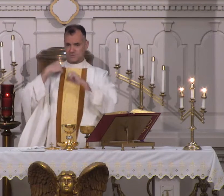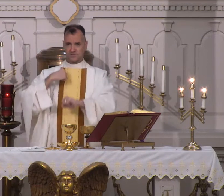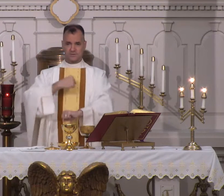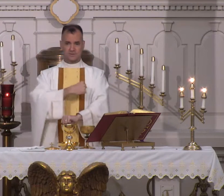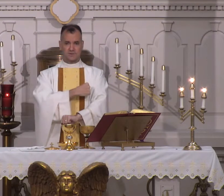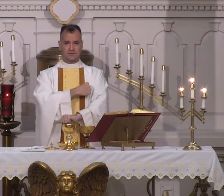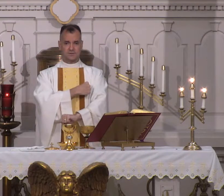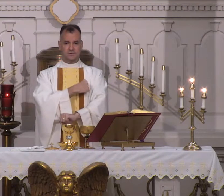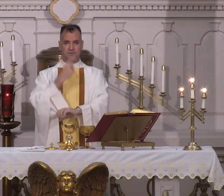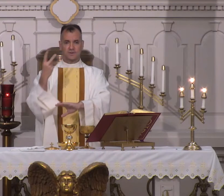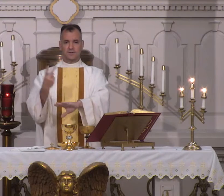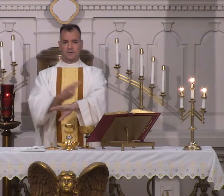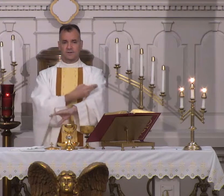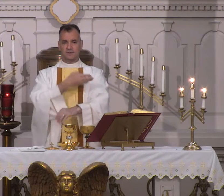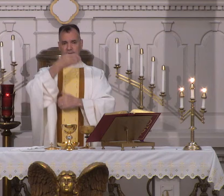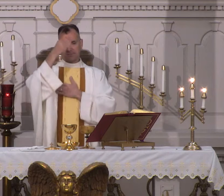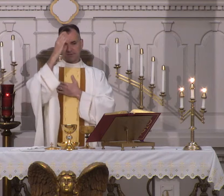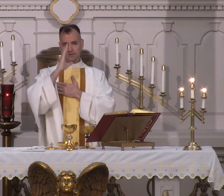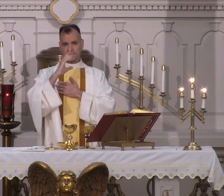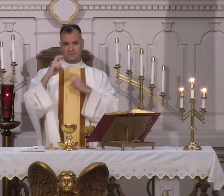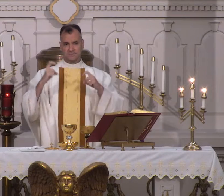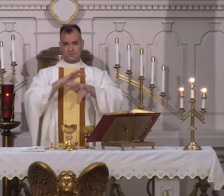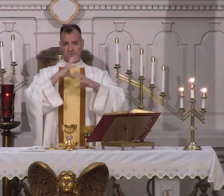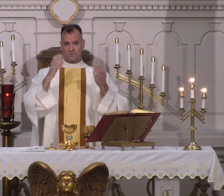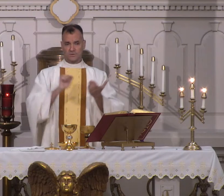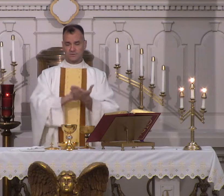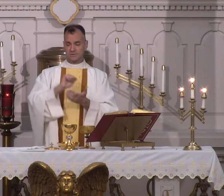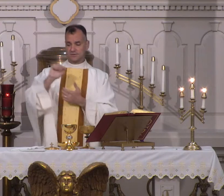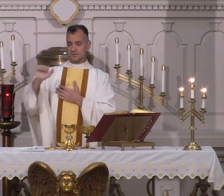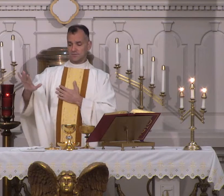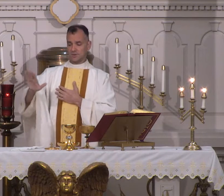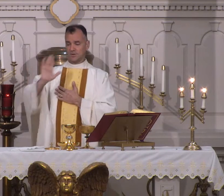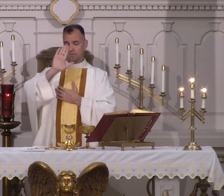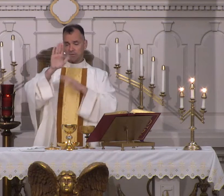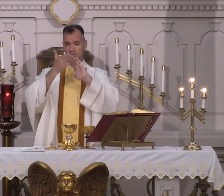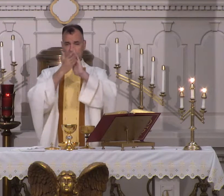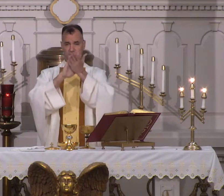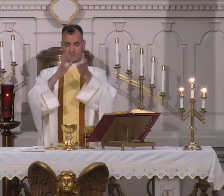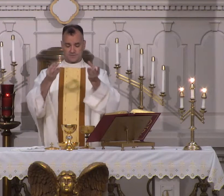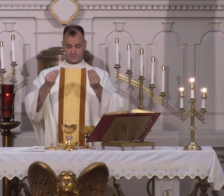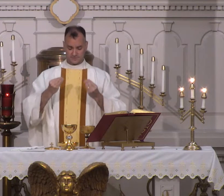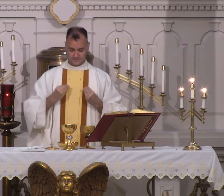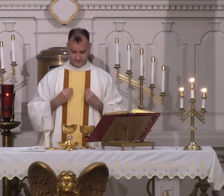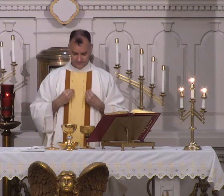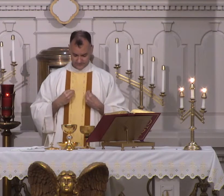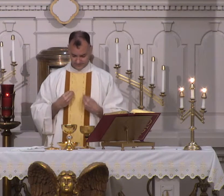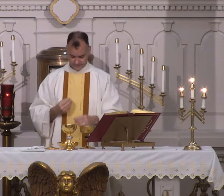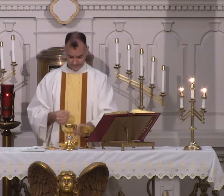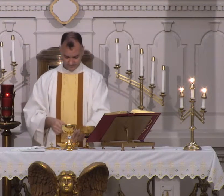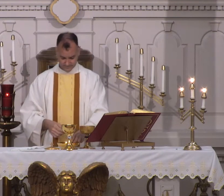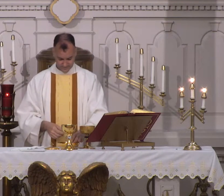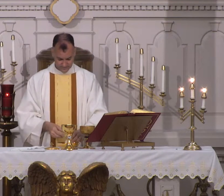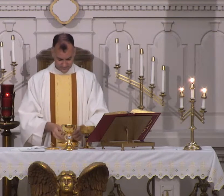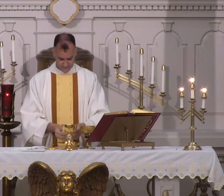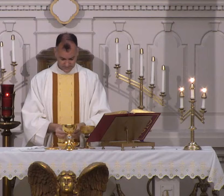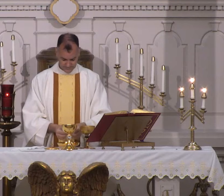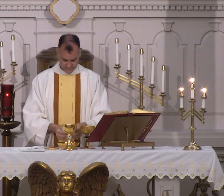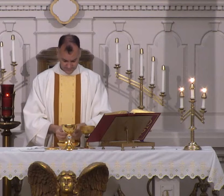world. Have mercy on us. Lamb of God, you take away the sins of the world. Grant us peace.